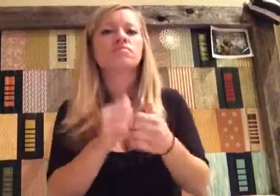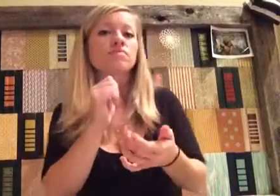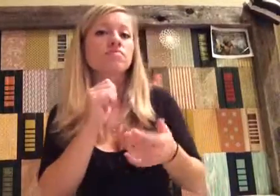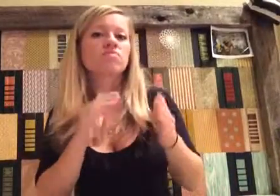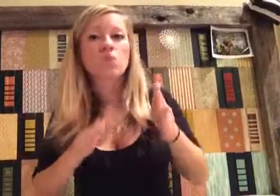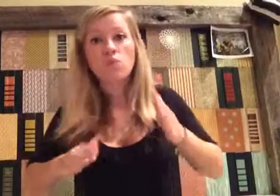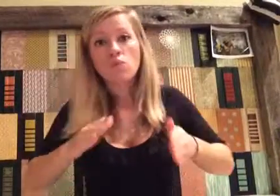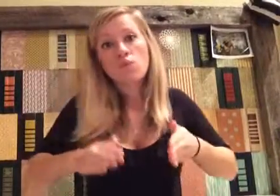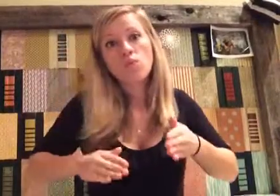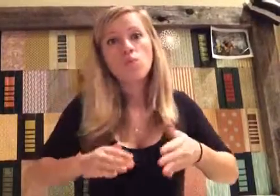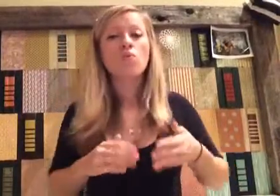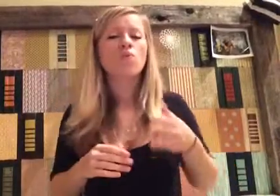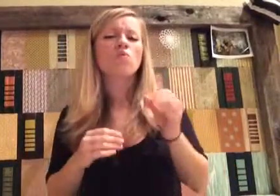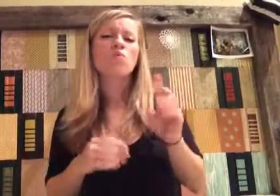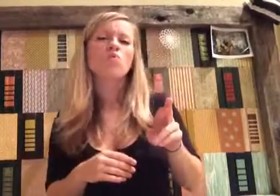Let's look at an example problem.